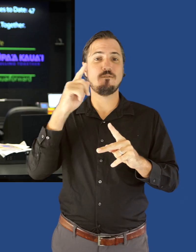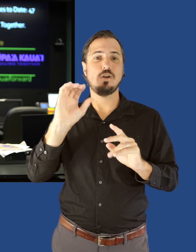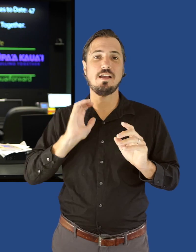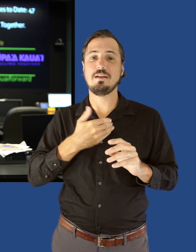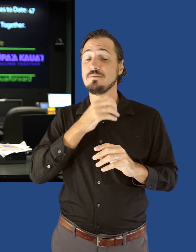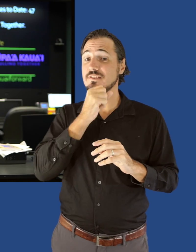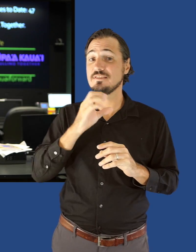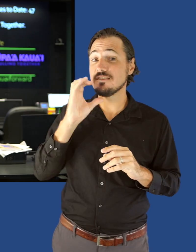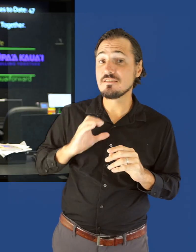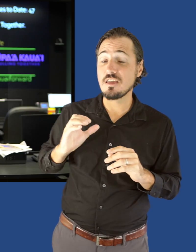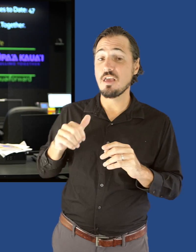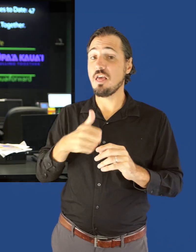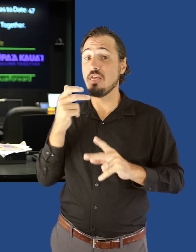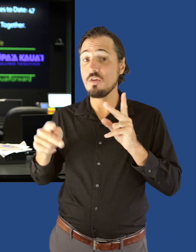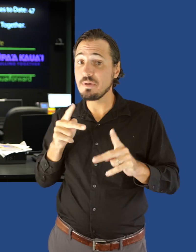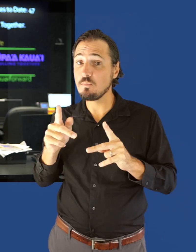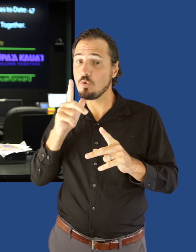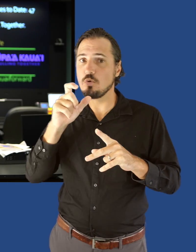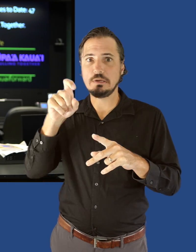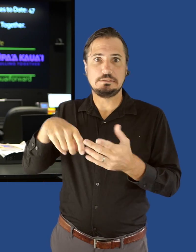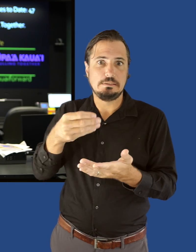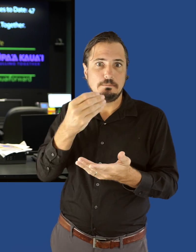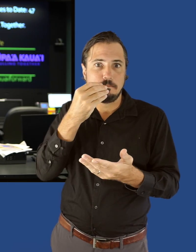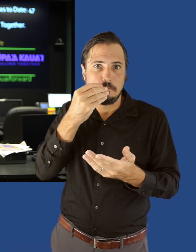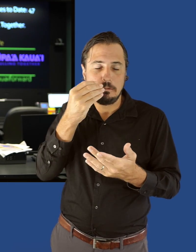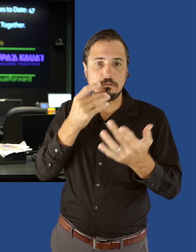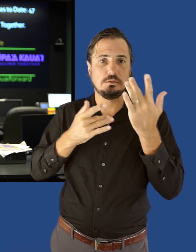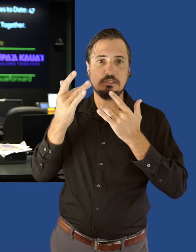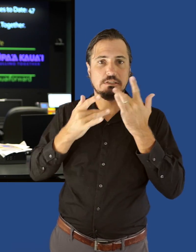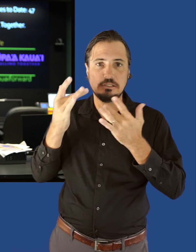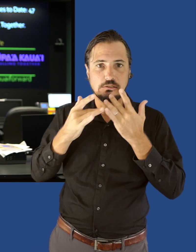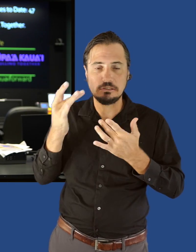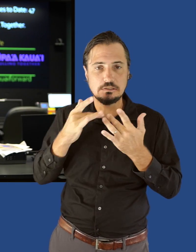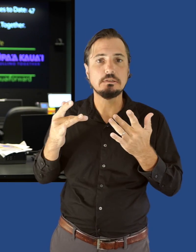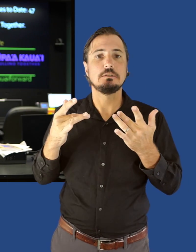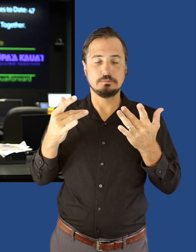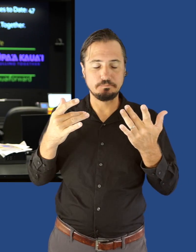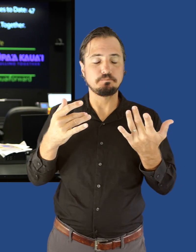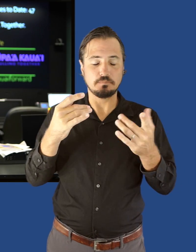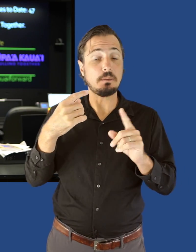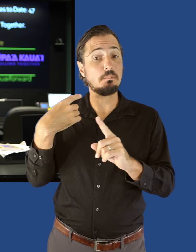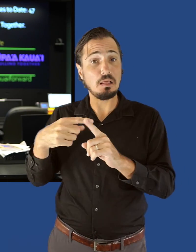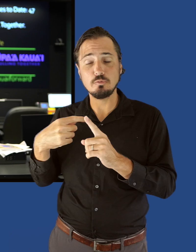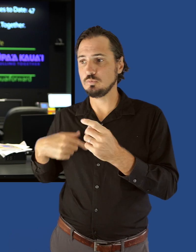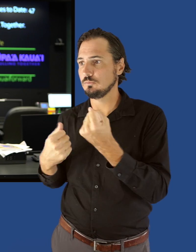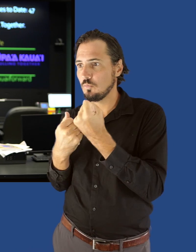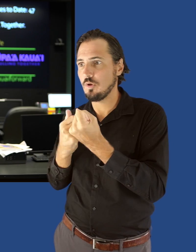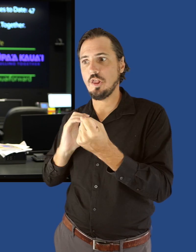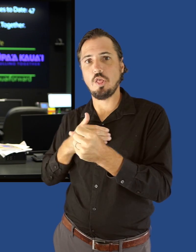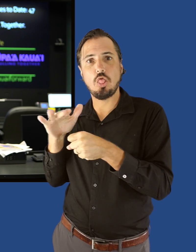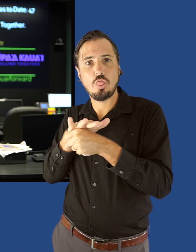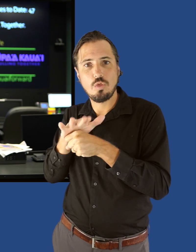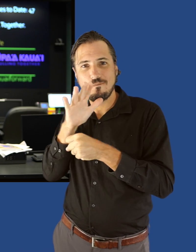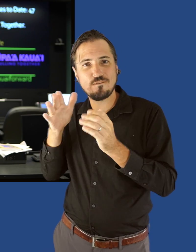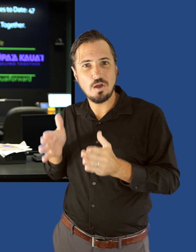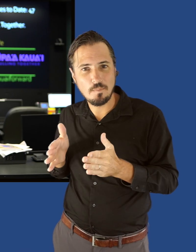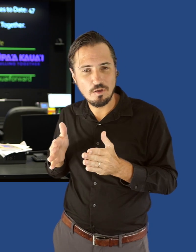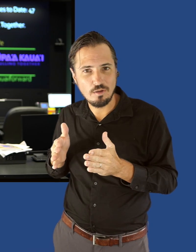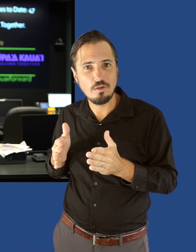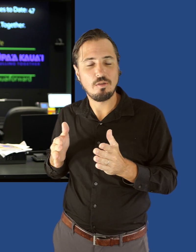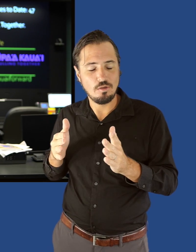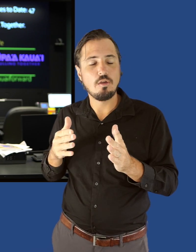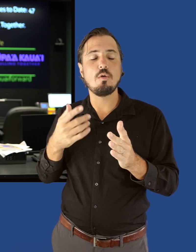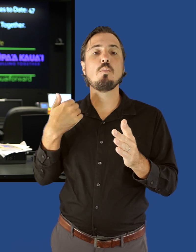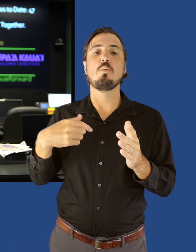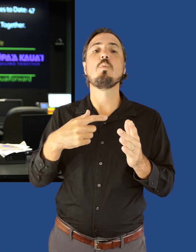and others in need to get food support in more ways, while still supporting our local farmers. The county has dedicated